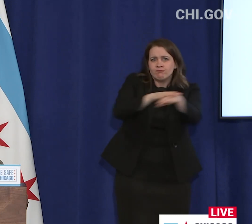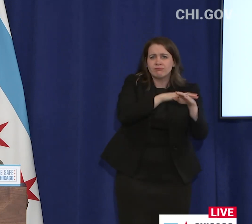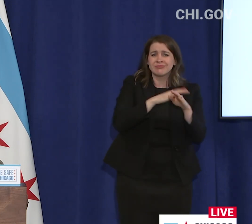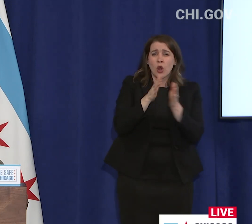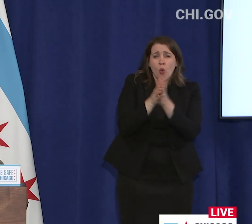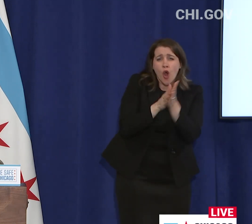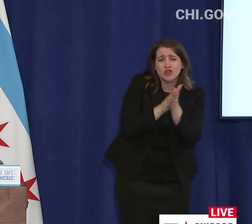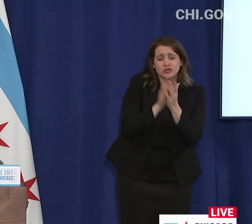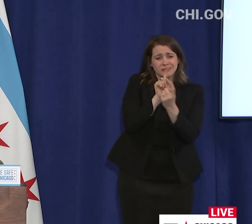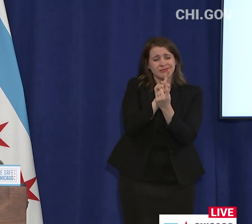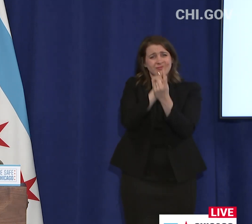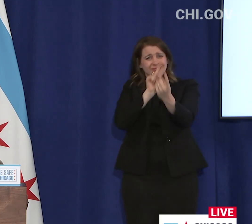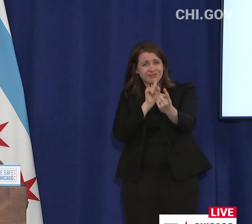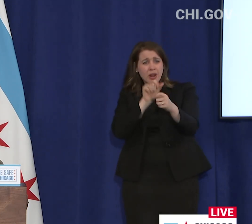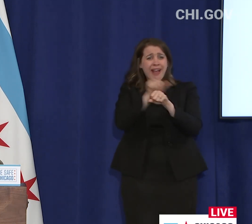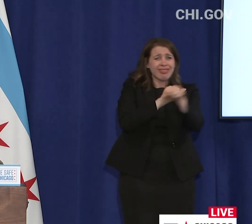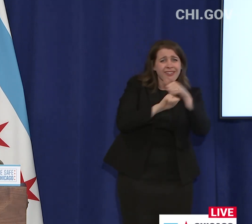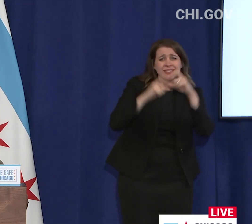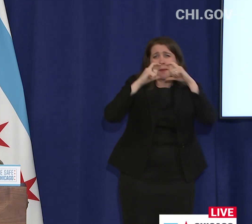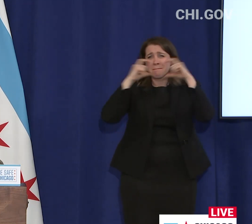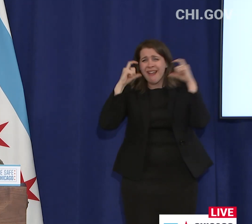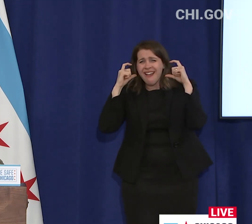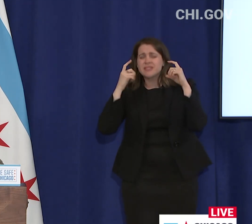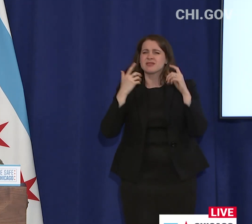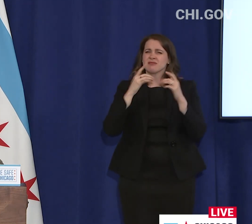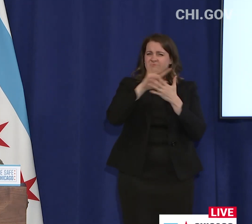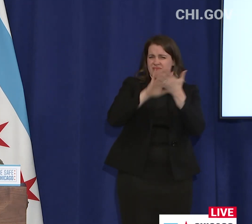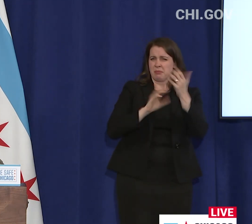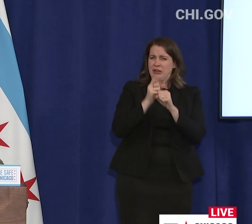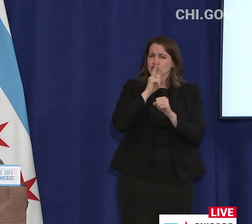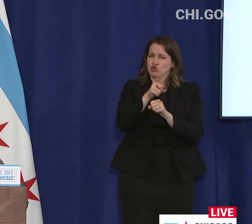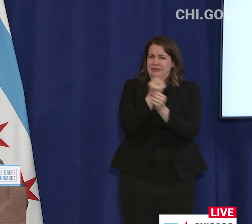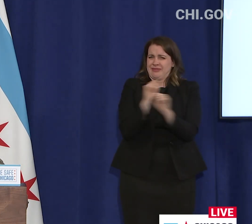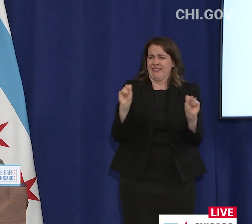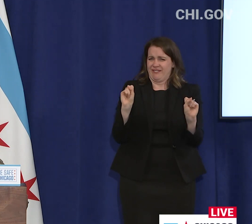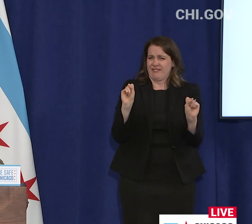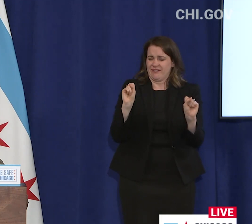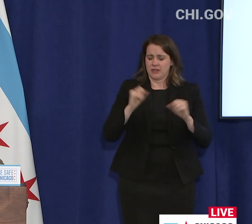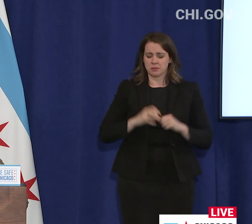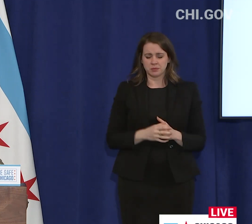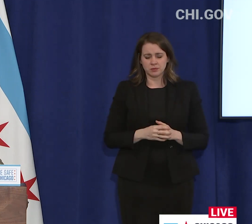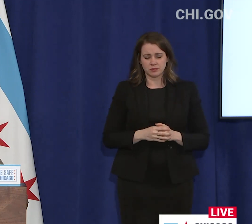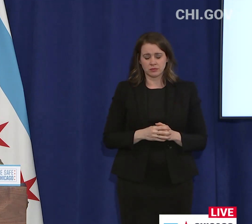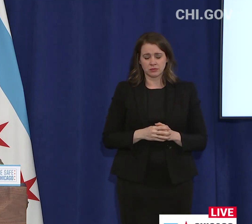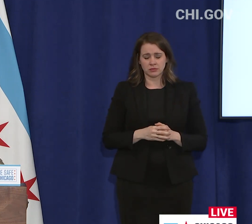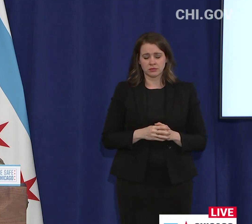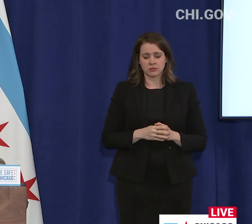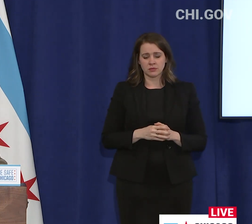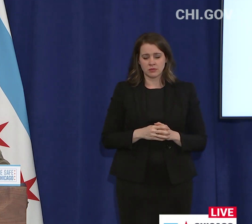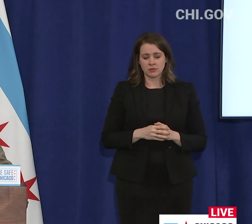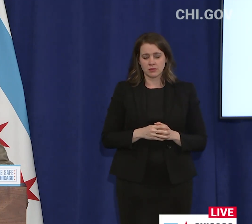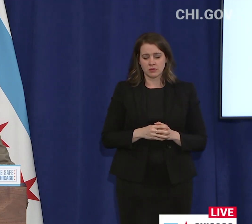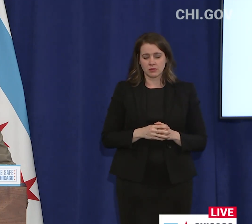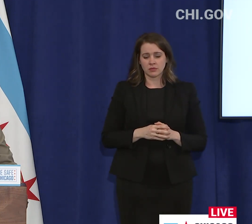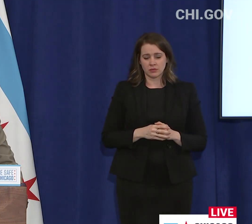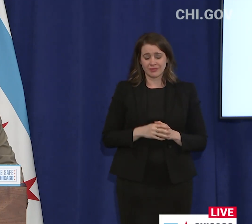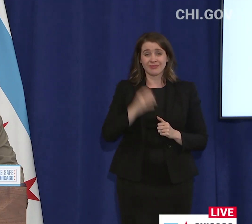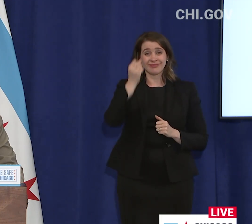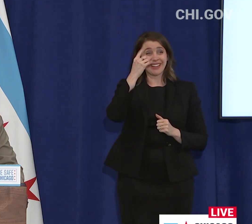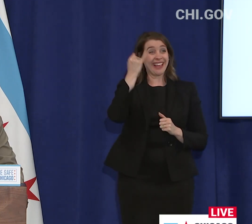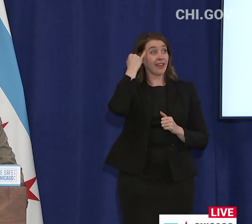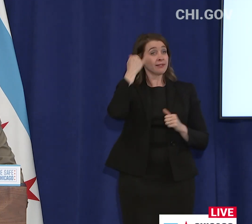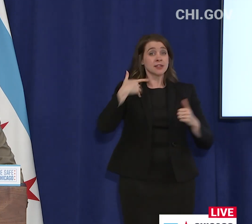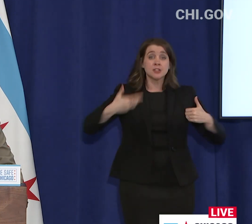please, wearing a mask in public. Having resurgence in cases is more than just a